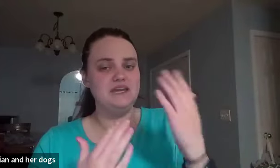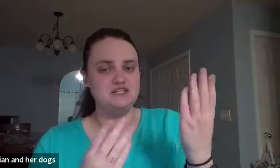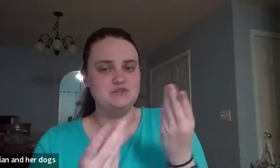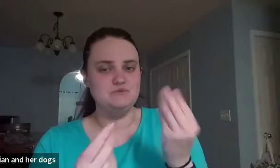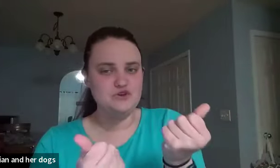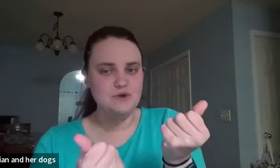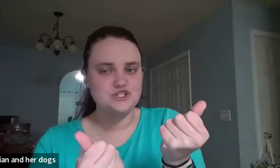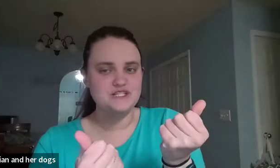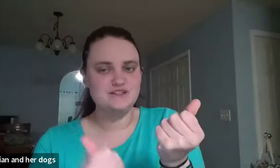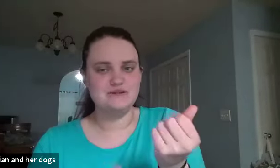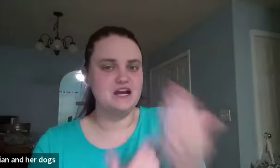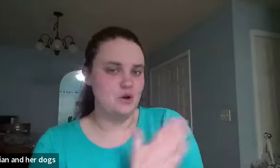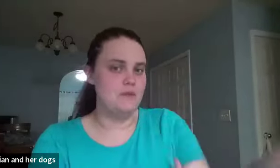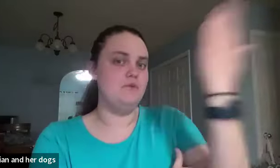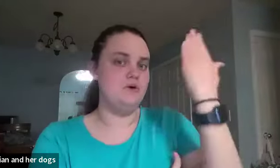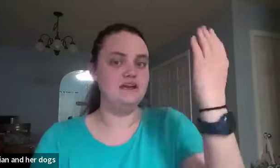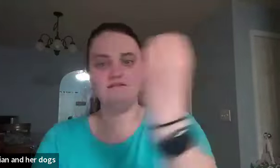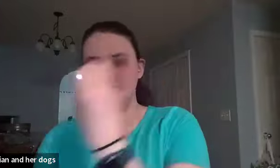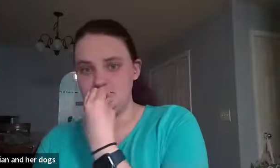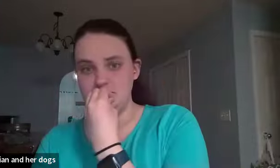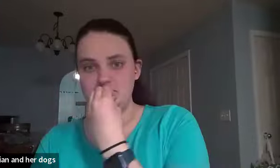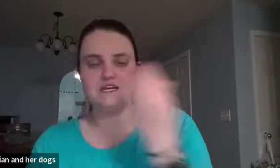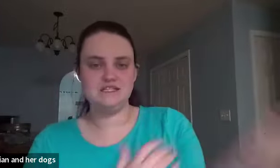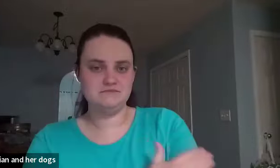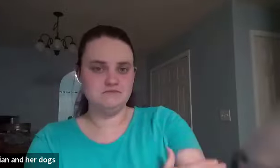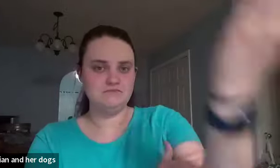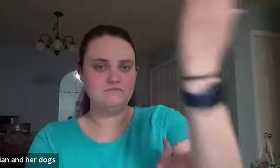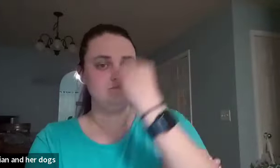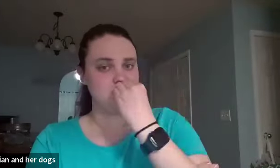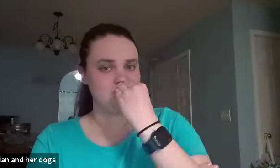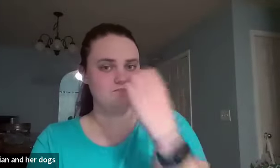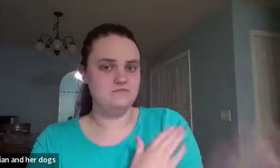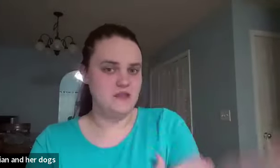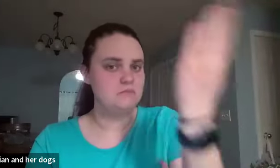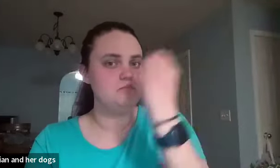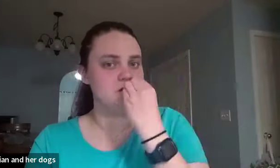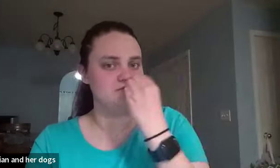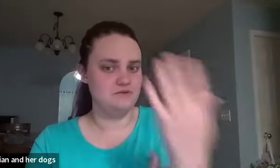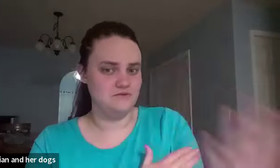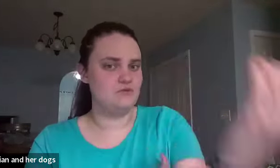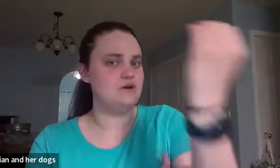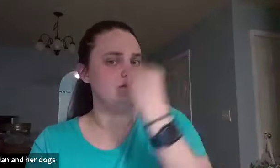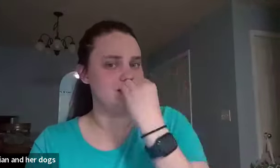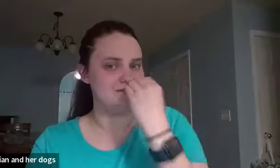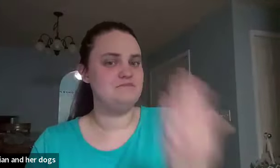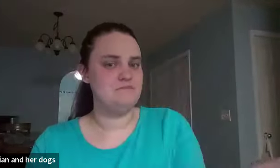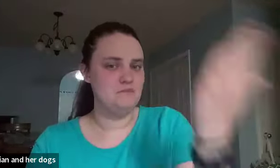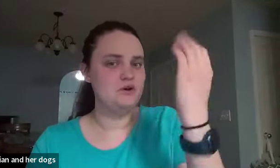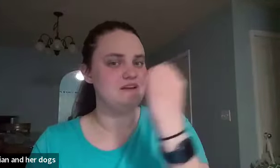make it a smoother motion. So it's not going morning food. It's like morning food, like real fast. Morning